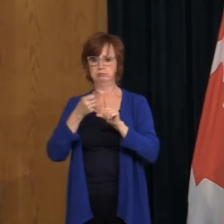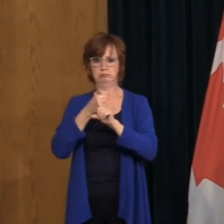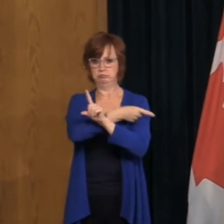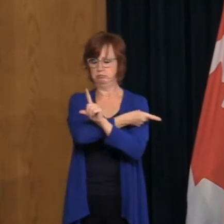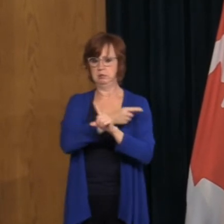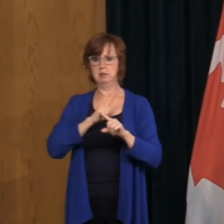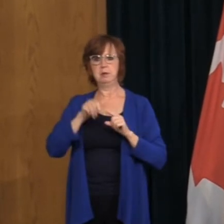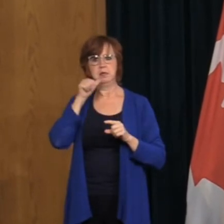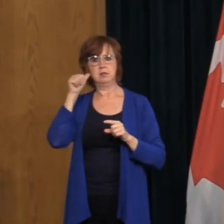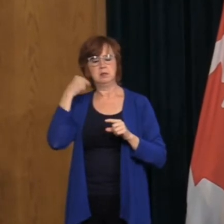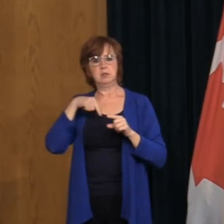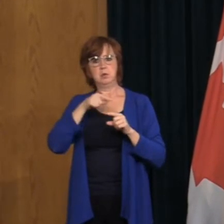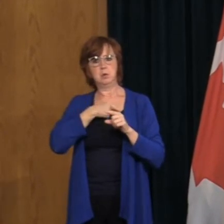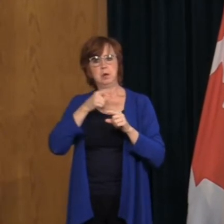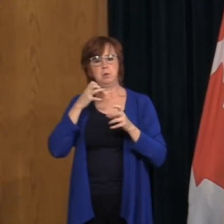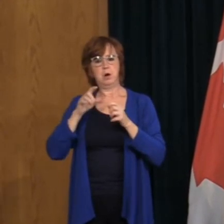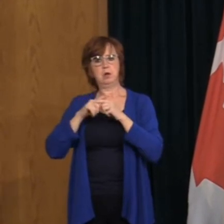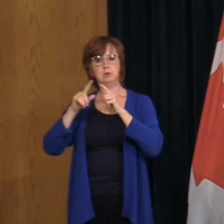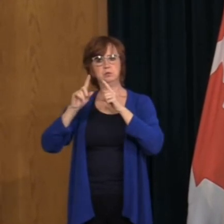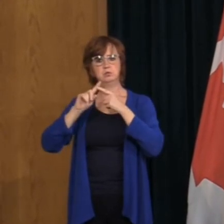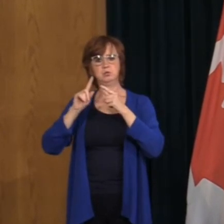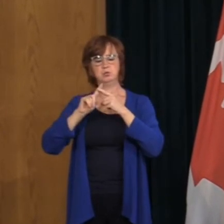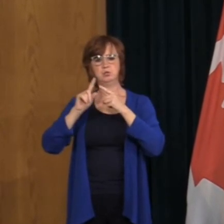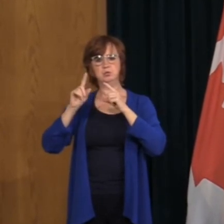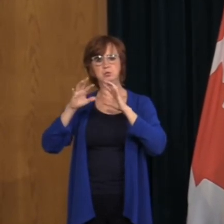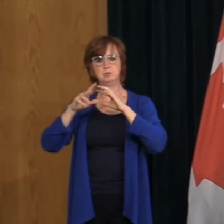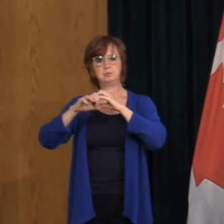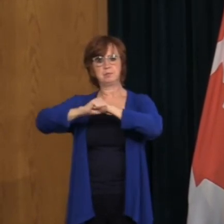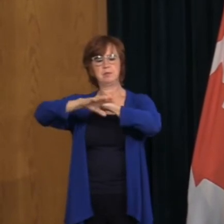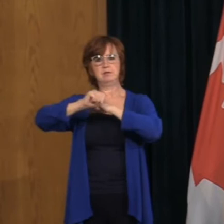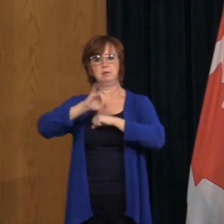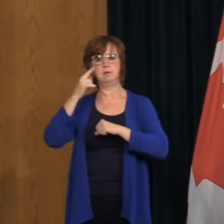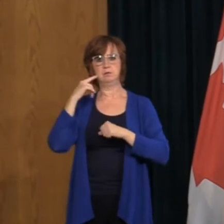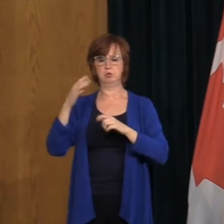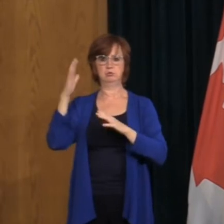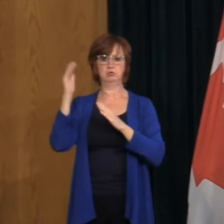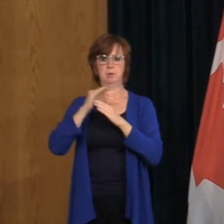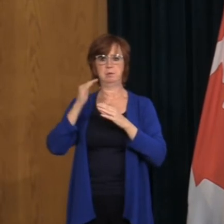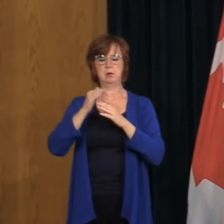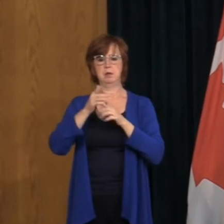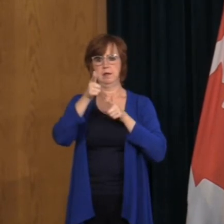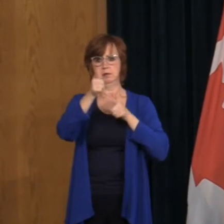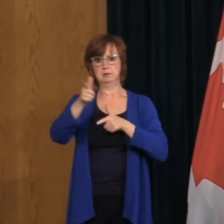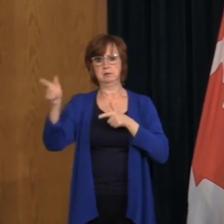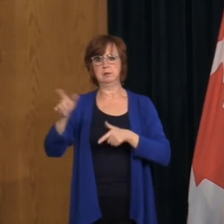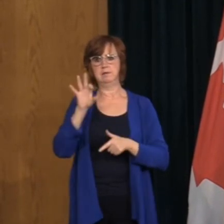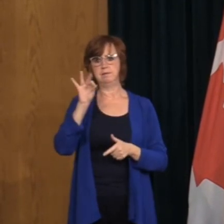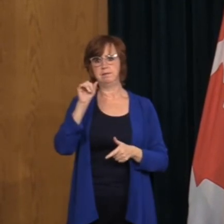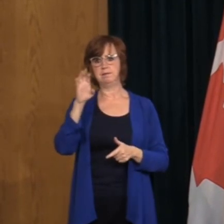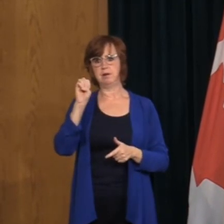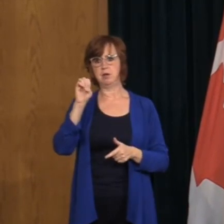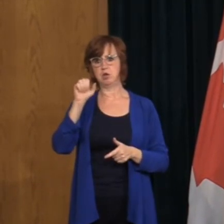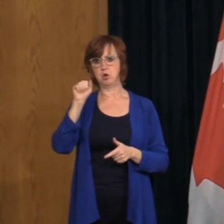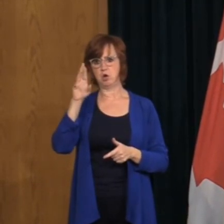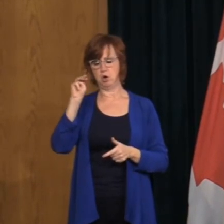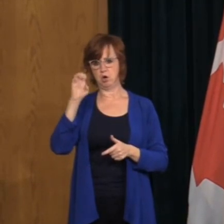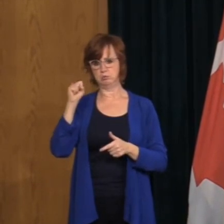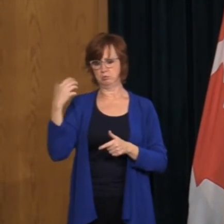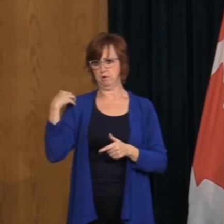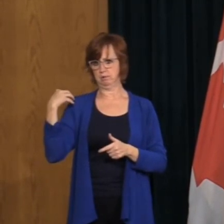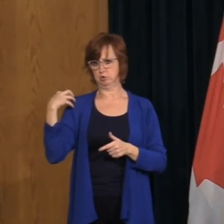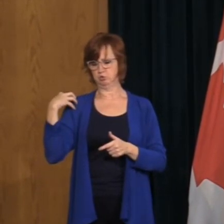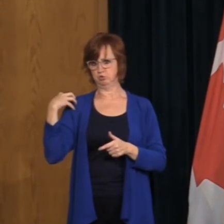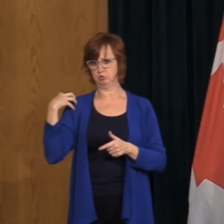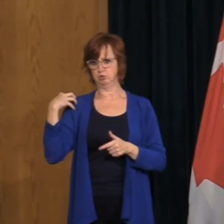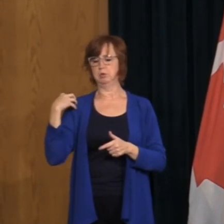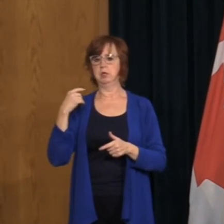Chief Firearms Officer. The job posting is up today and it closes on June the 10th. Our Saskatchewan party government will always protect the rights of